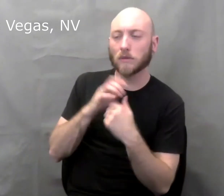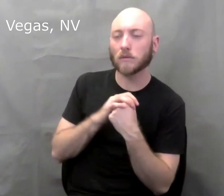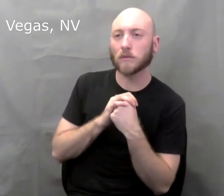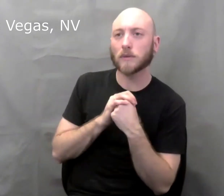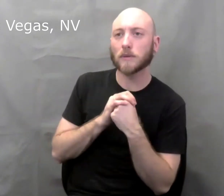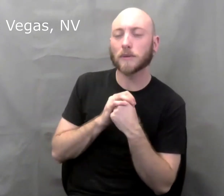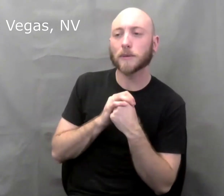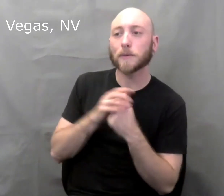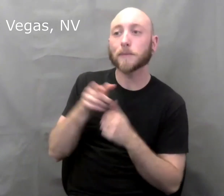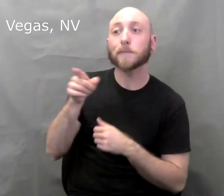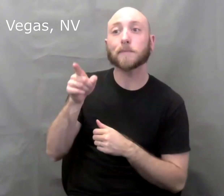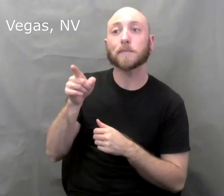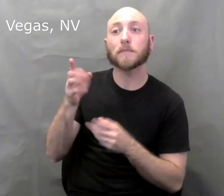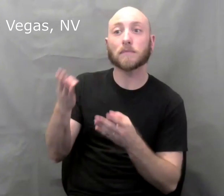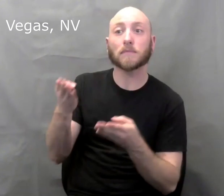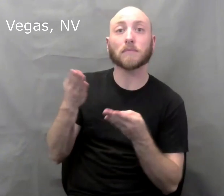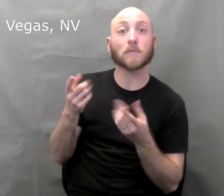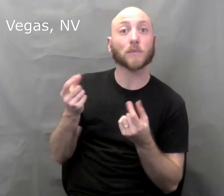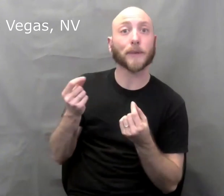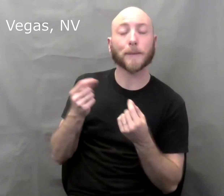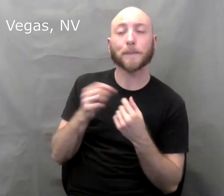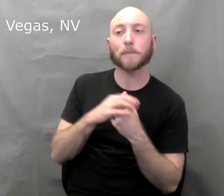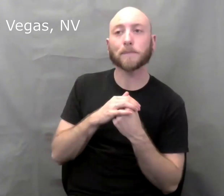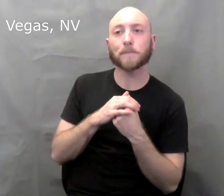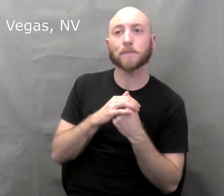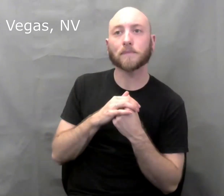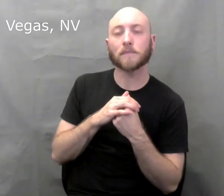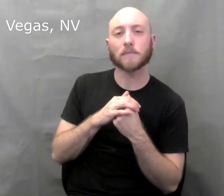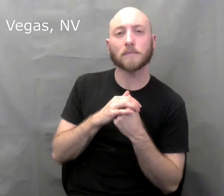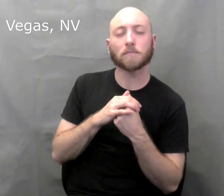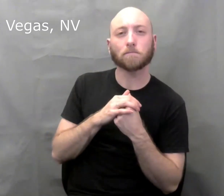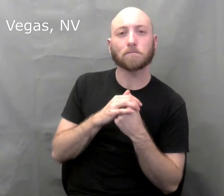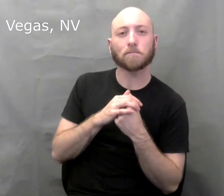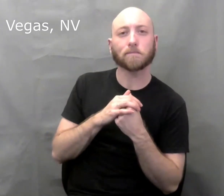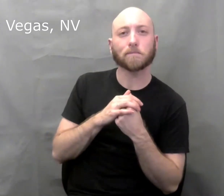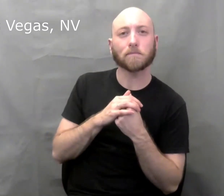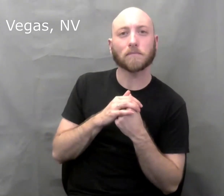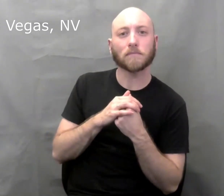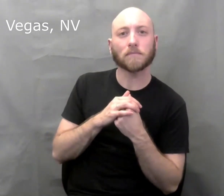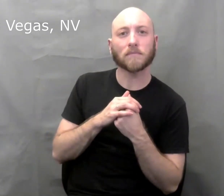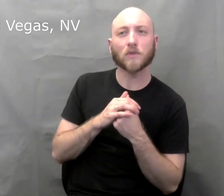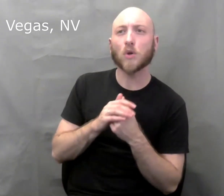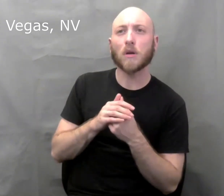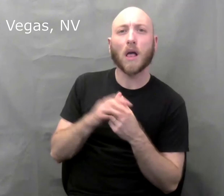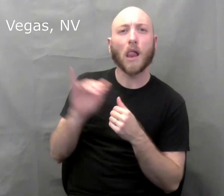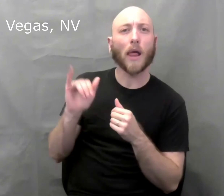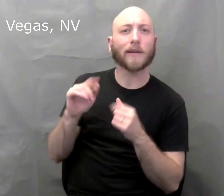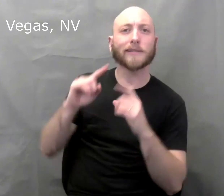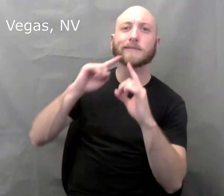her recommendation for me was to open dialogue with my higher power. And instead of having just